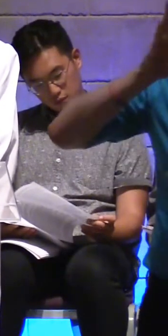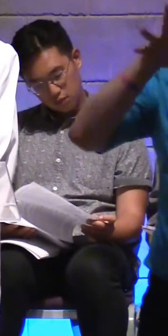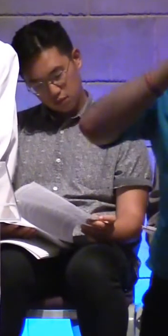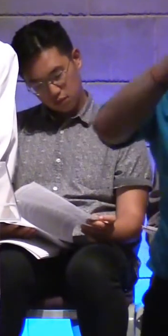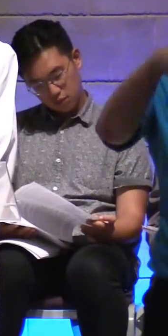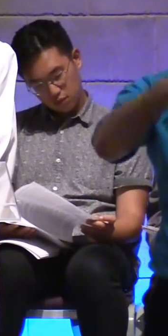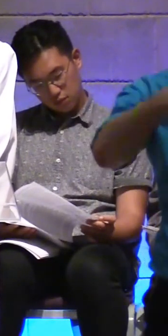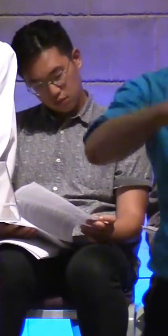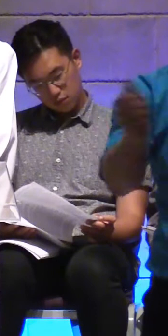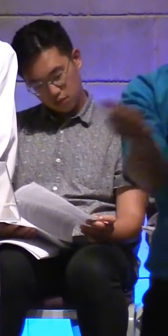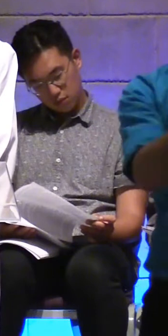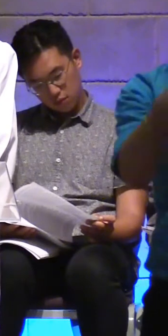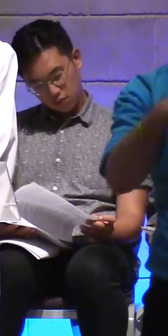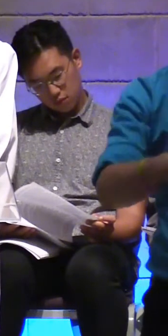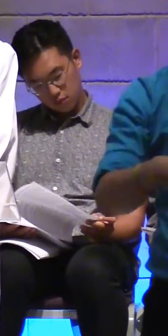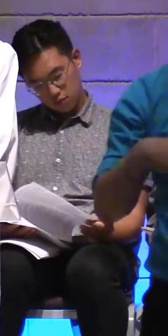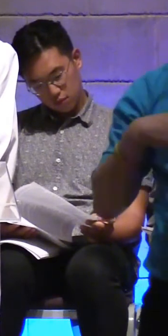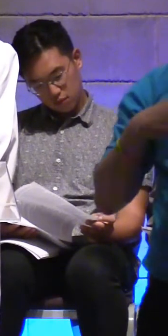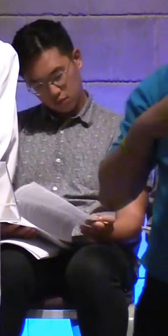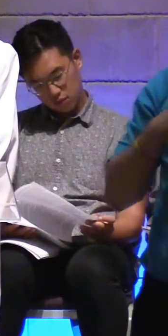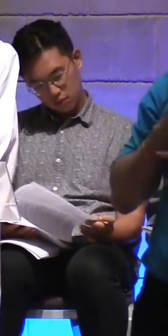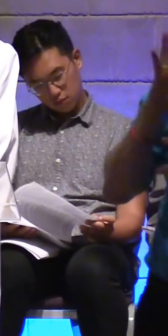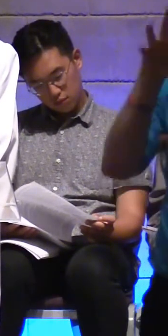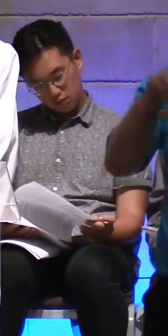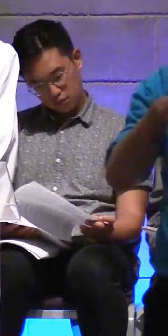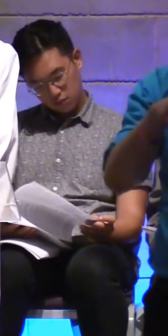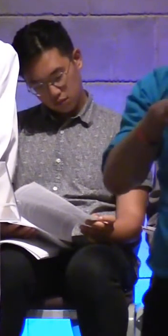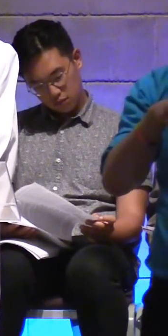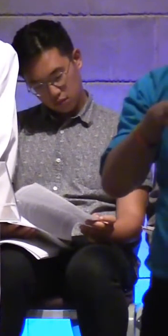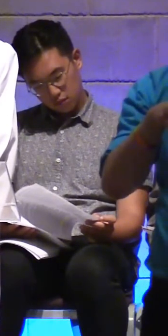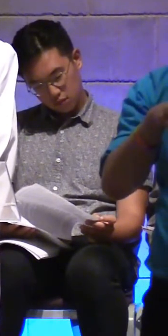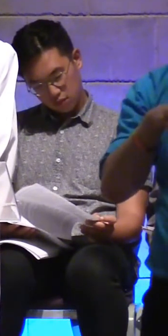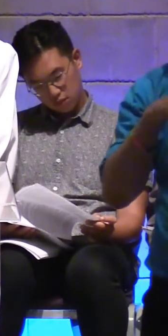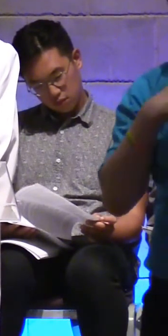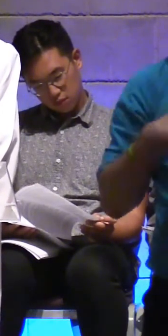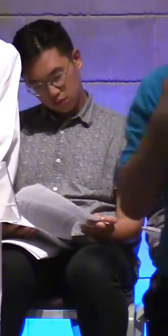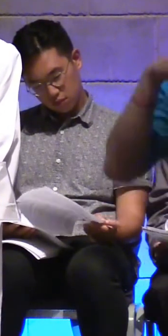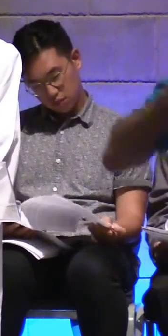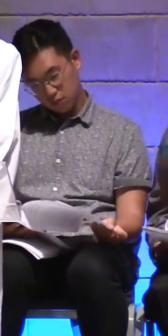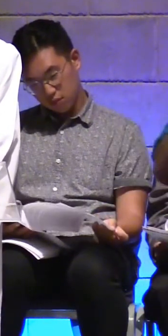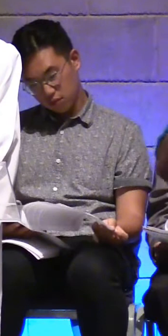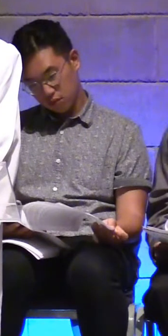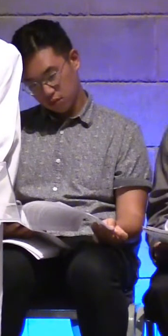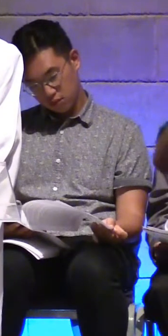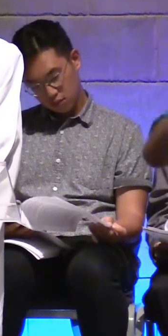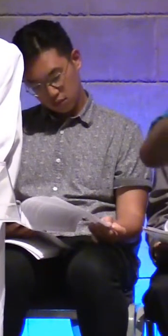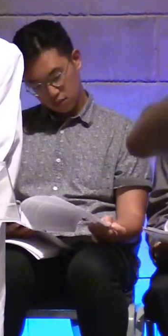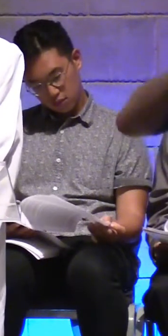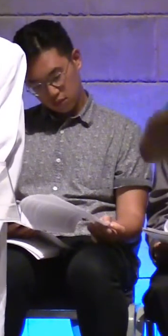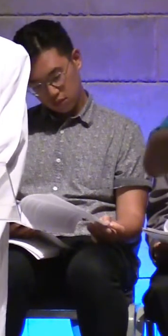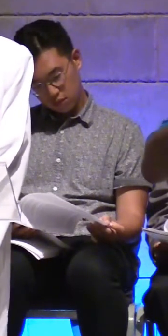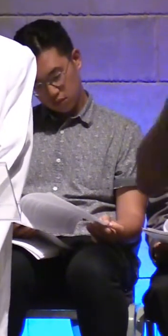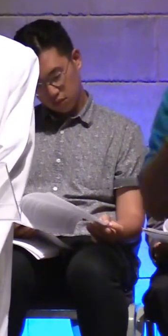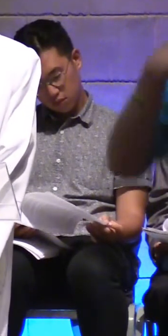But I've been here I've been in Washington since 1975 and have been a